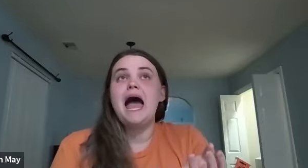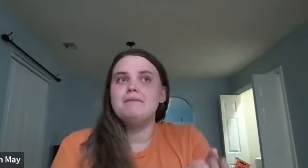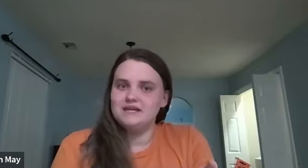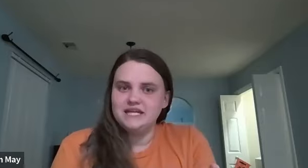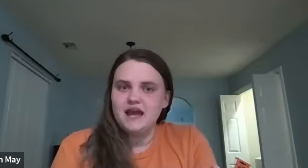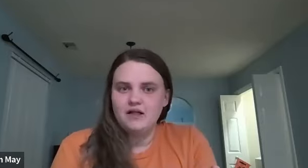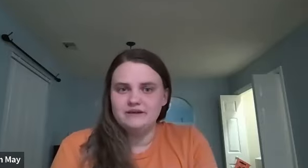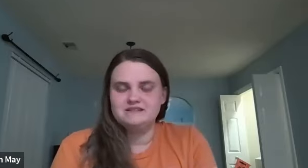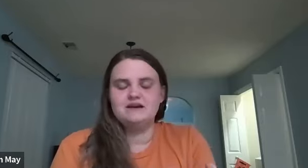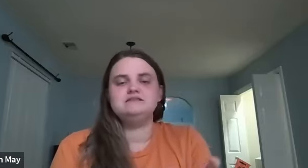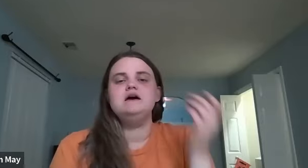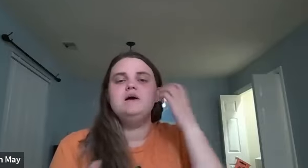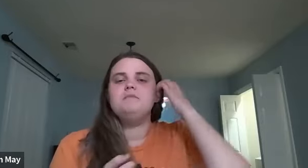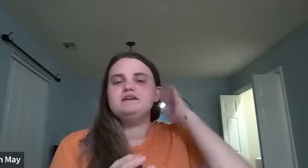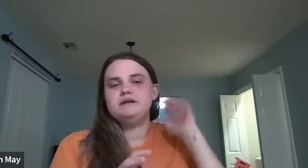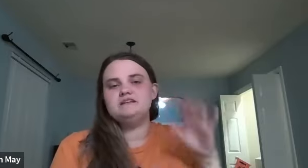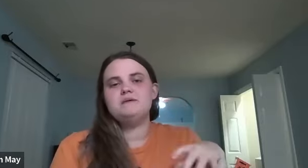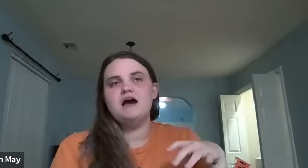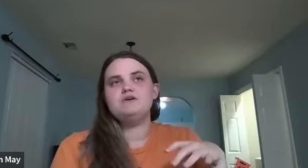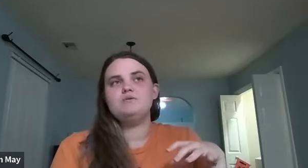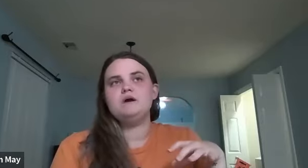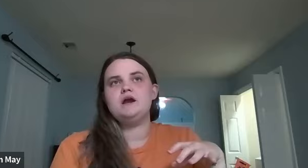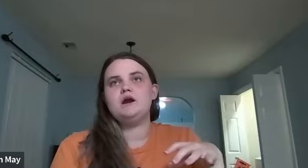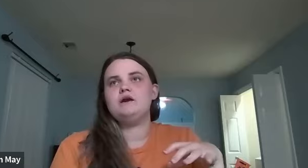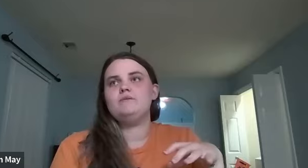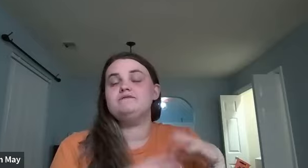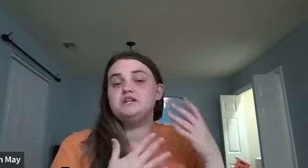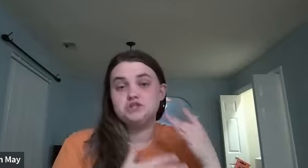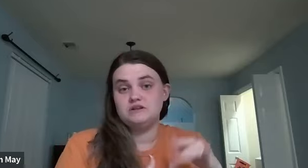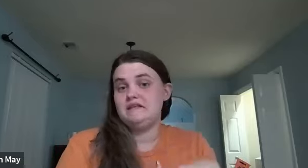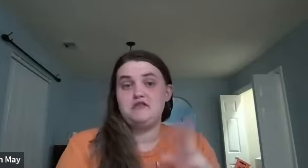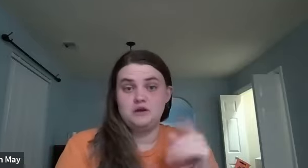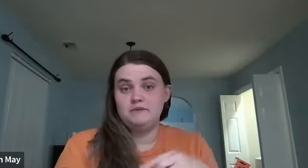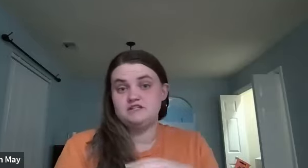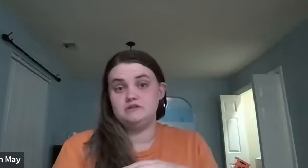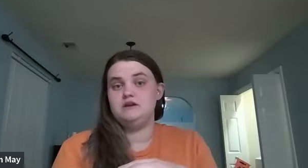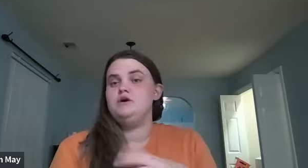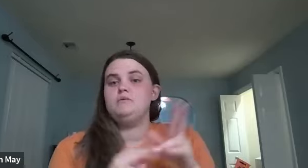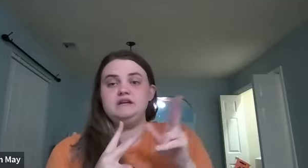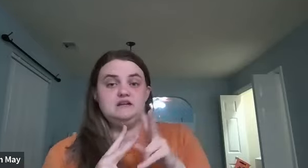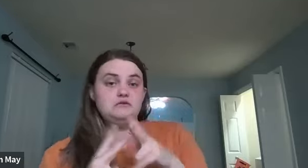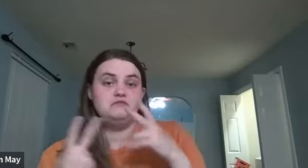that many Halloween signs. But if we end up having where we finish early, like 30 minutes early, we can either